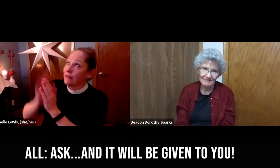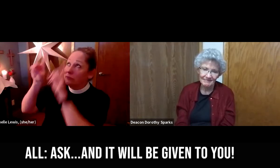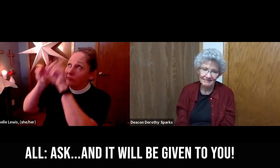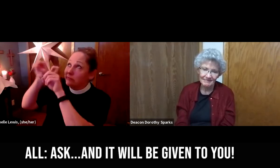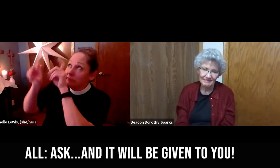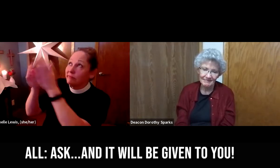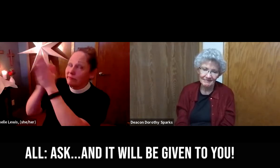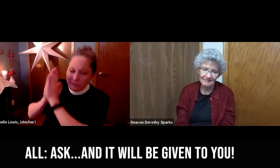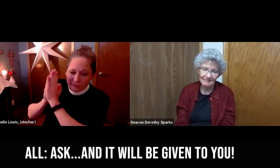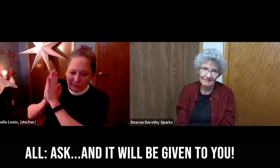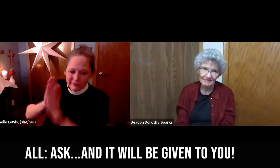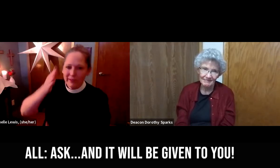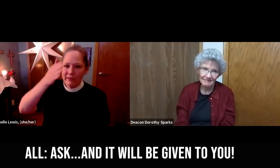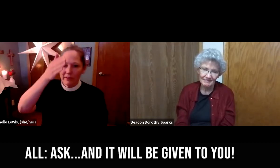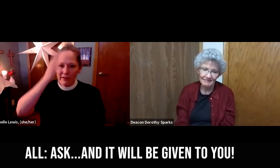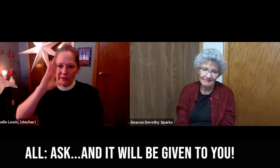Ask,